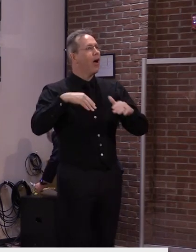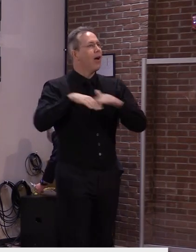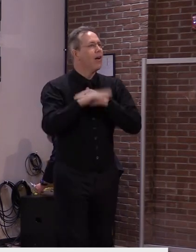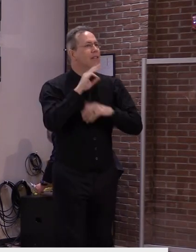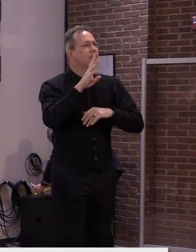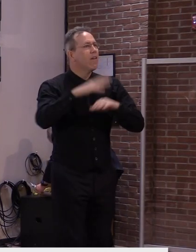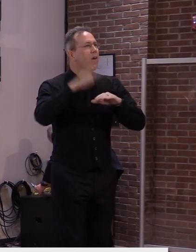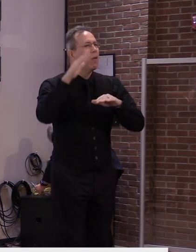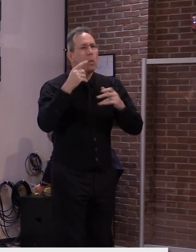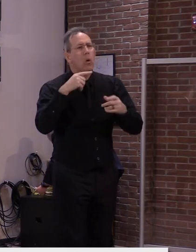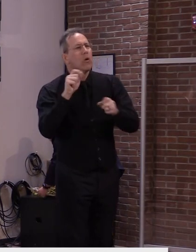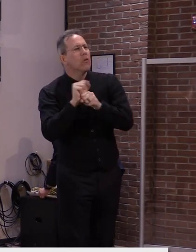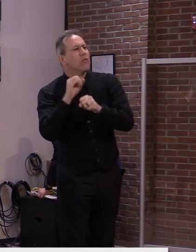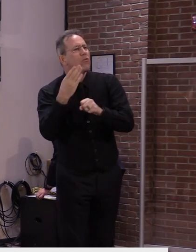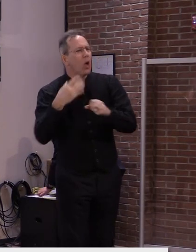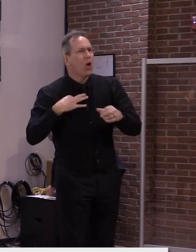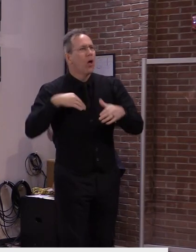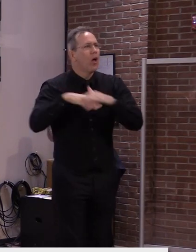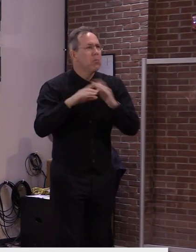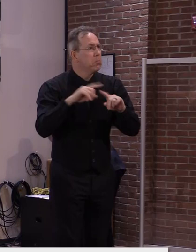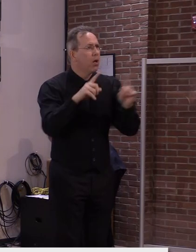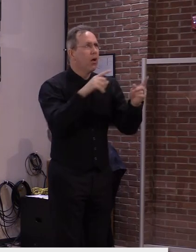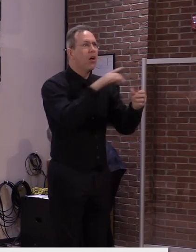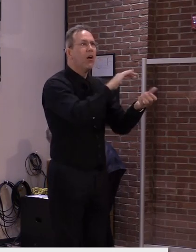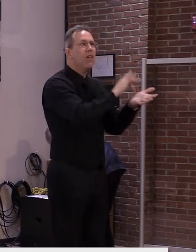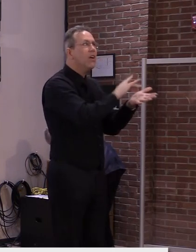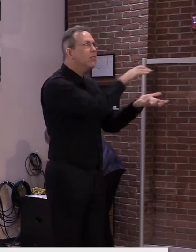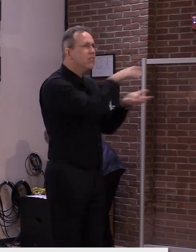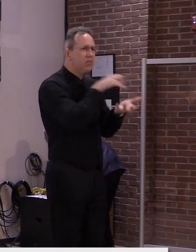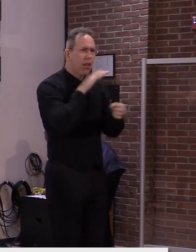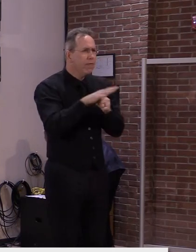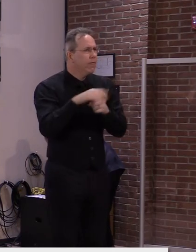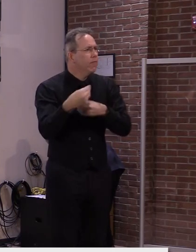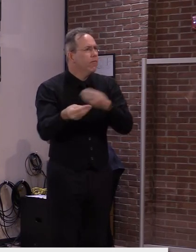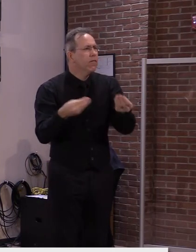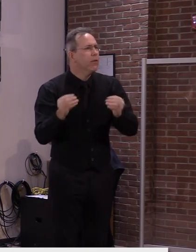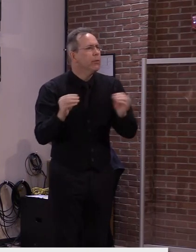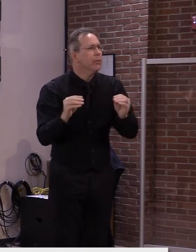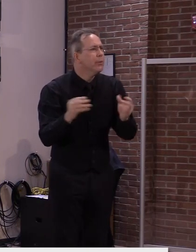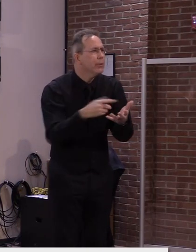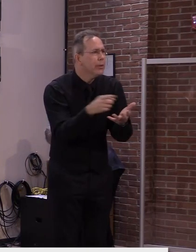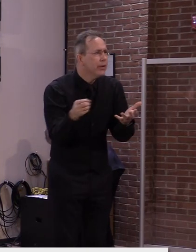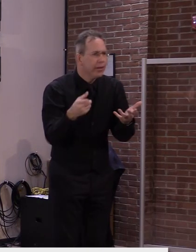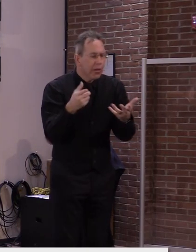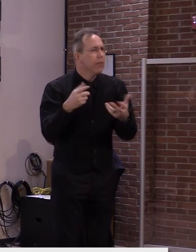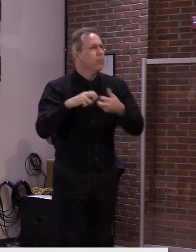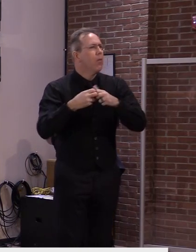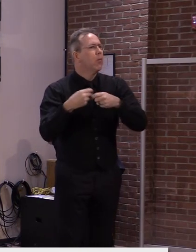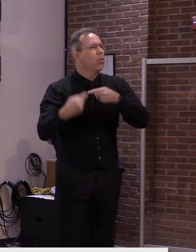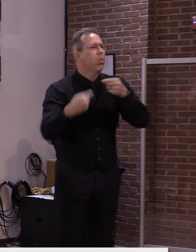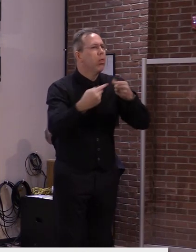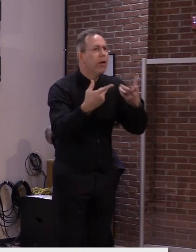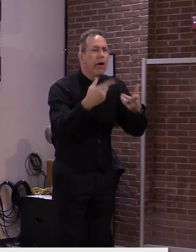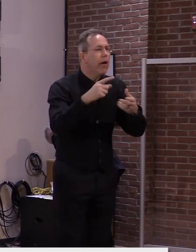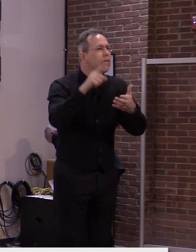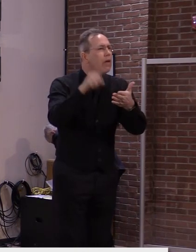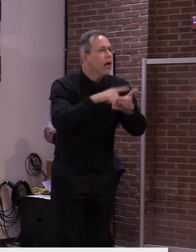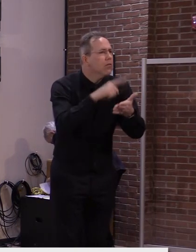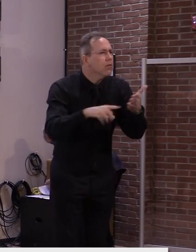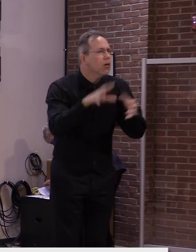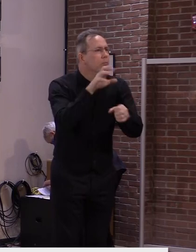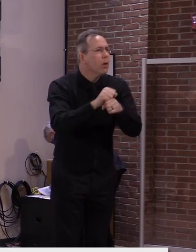other states cancel appointments or have to schedule months in the future, even for those in their 70s, 80s, and even